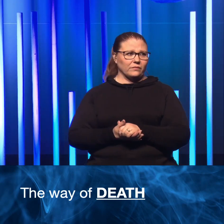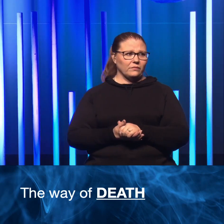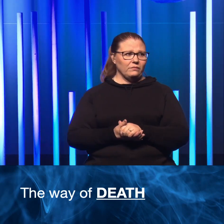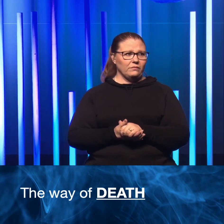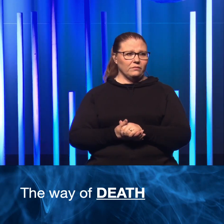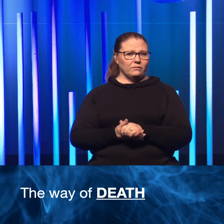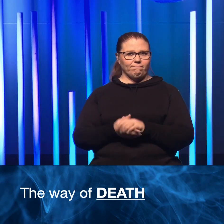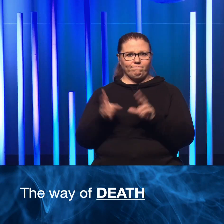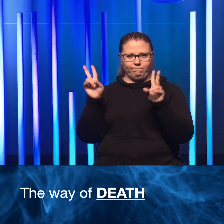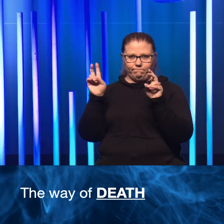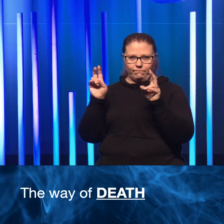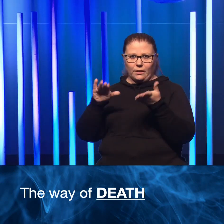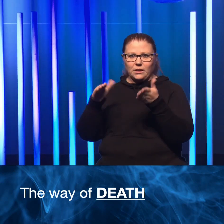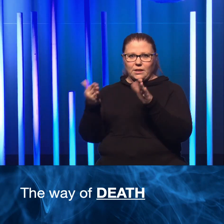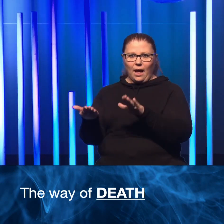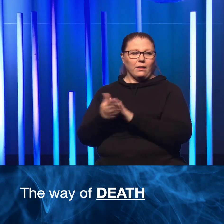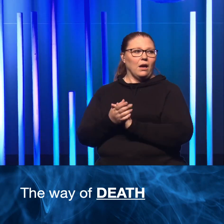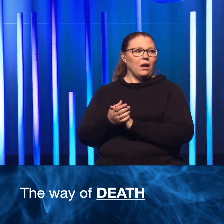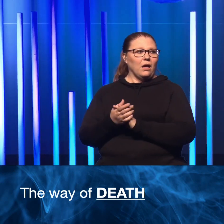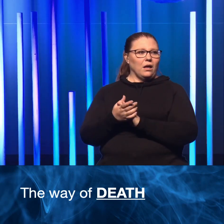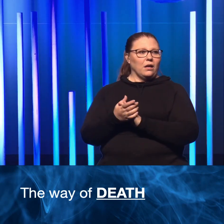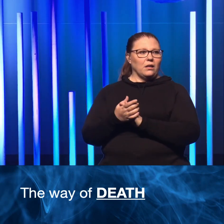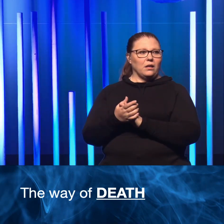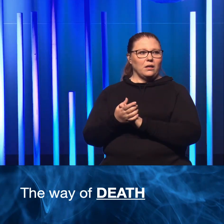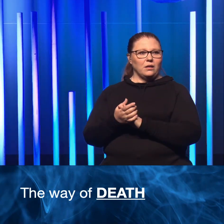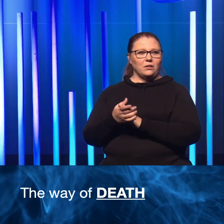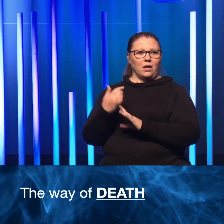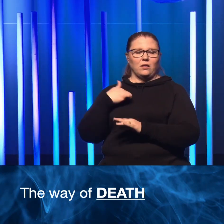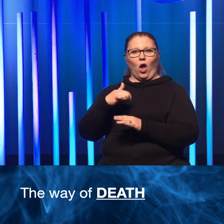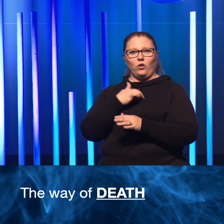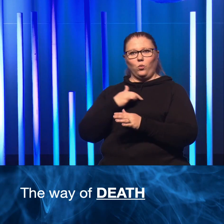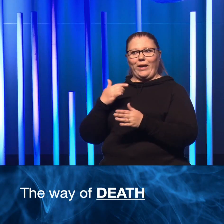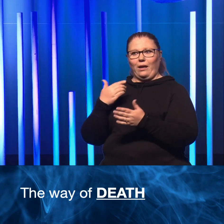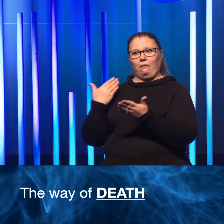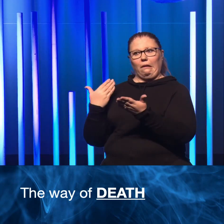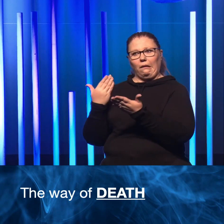And we march towards that understanding as we head towards Good Friday.